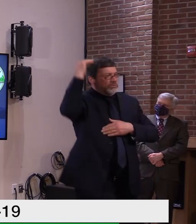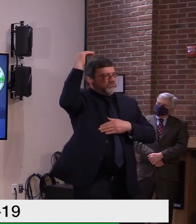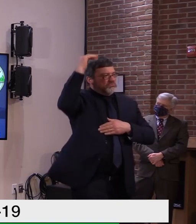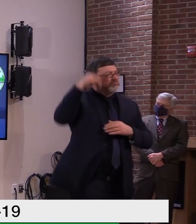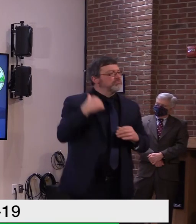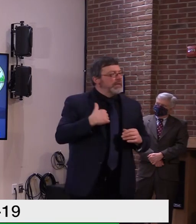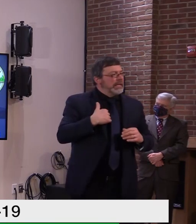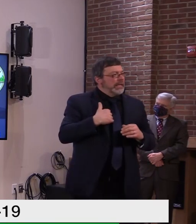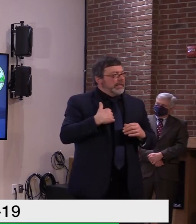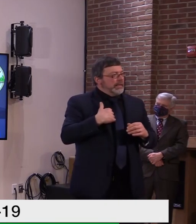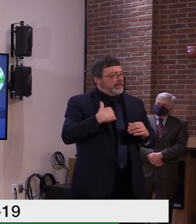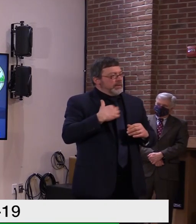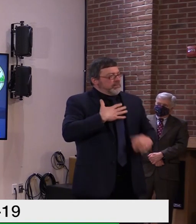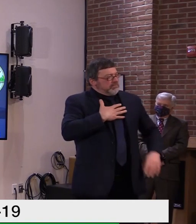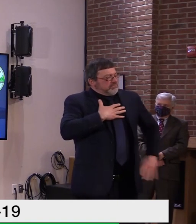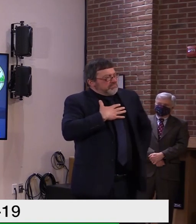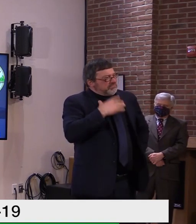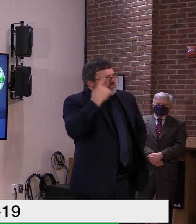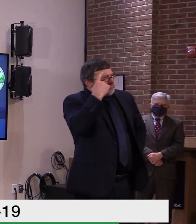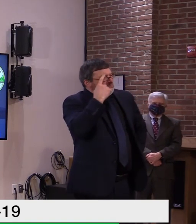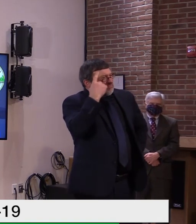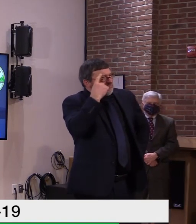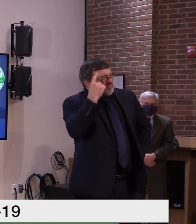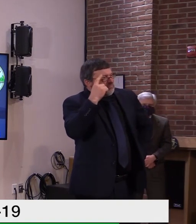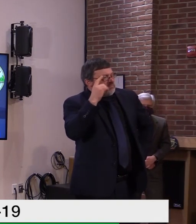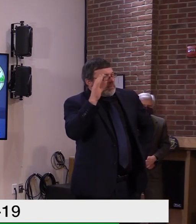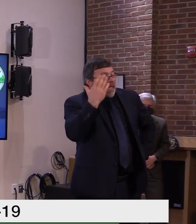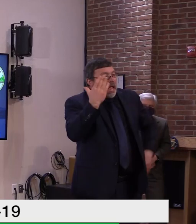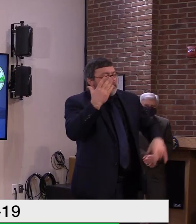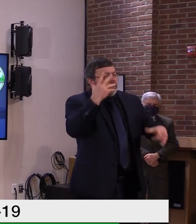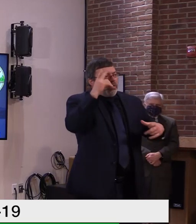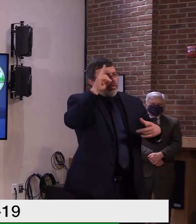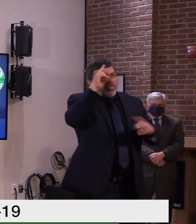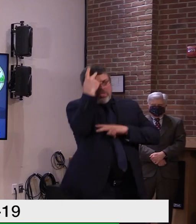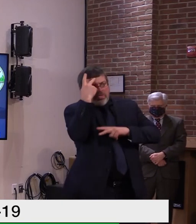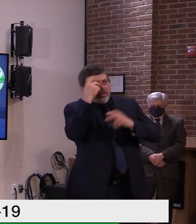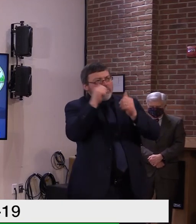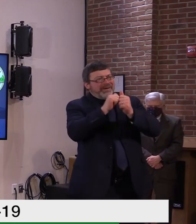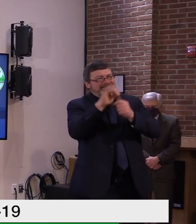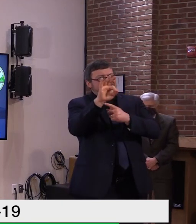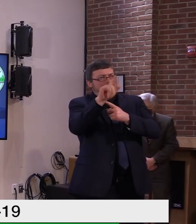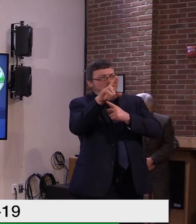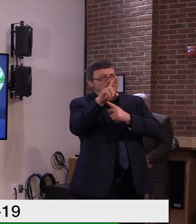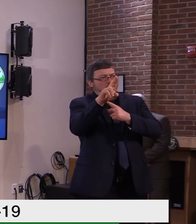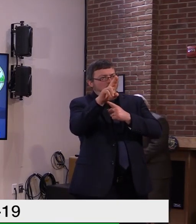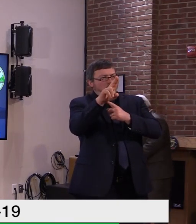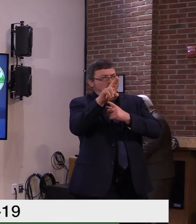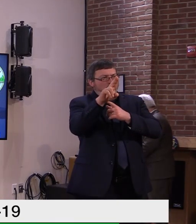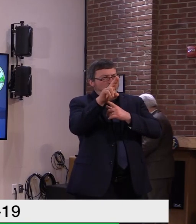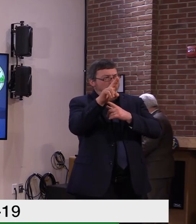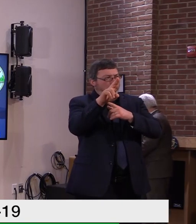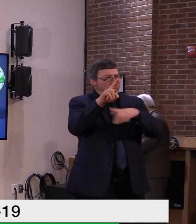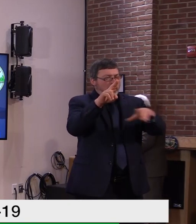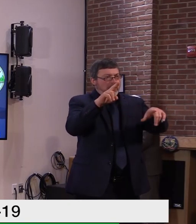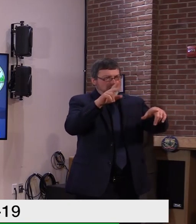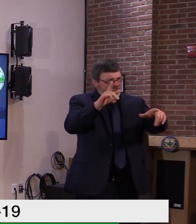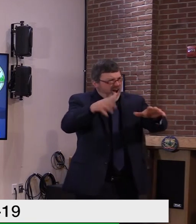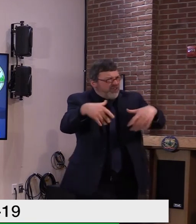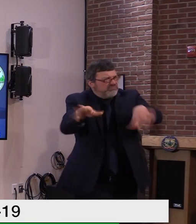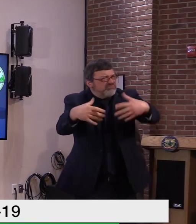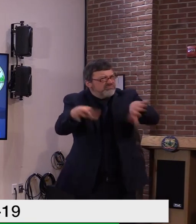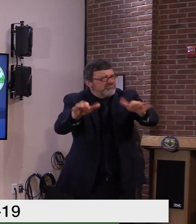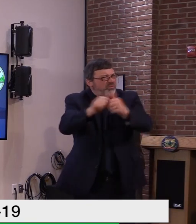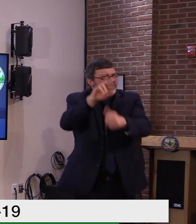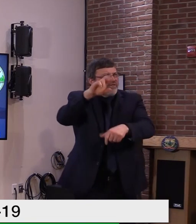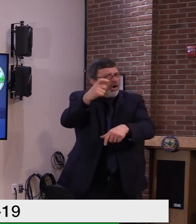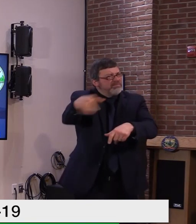vaccine, we are still advocating for people to get their flu shots. So those are still available for 70 years old or any age